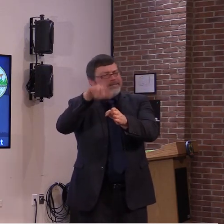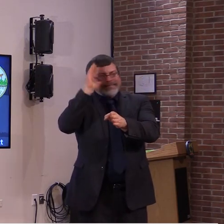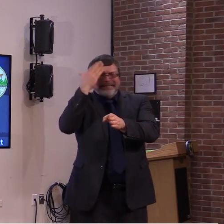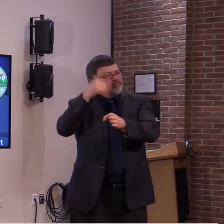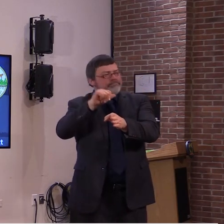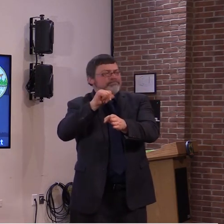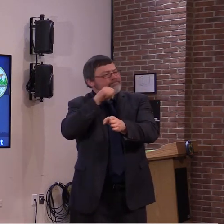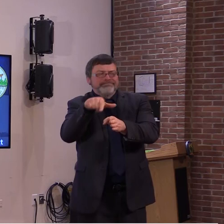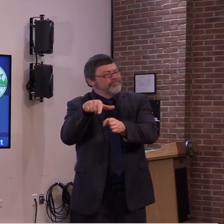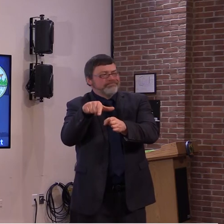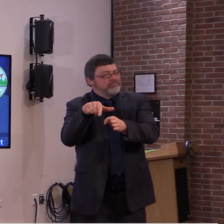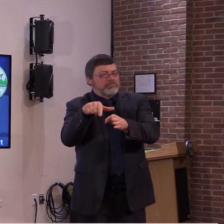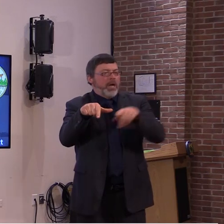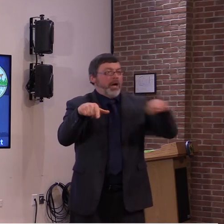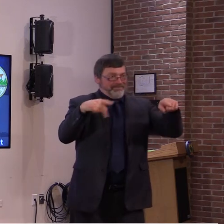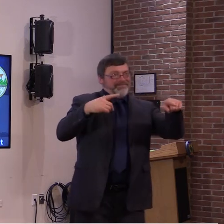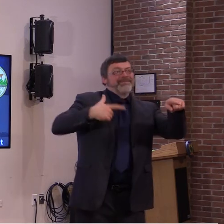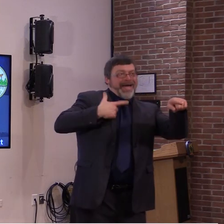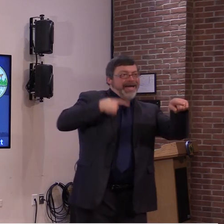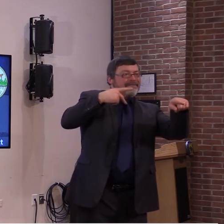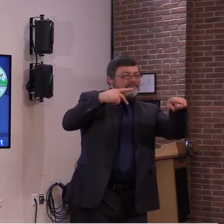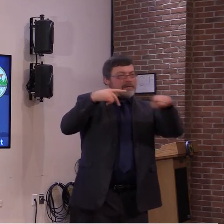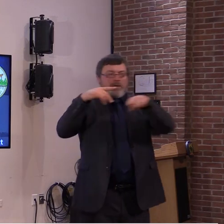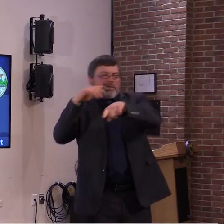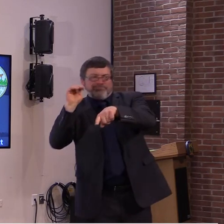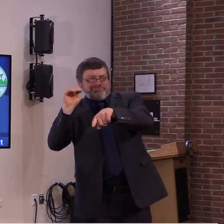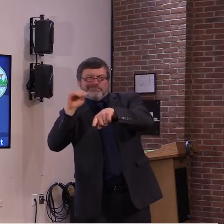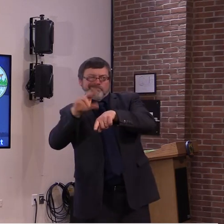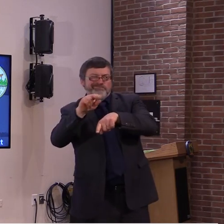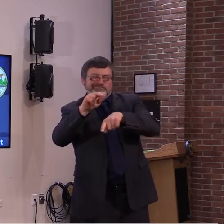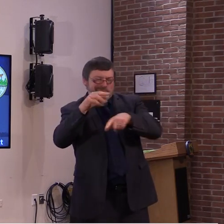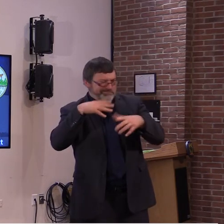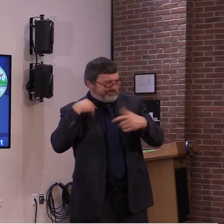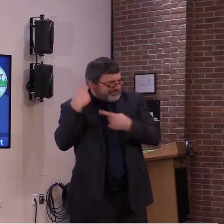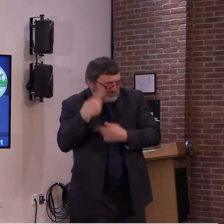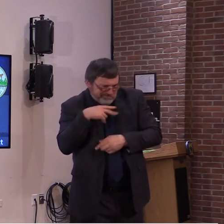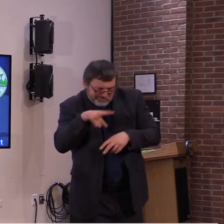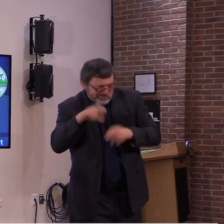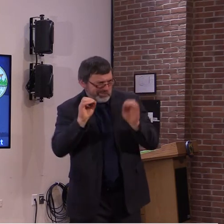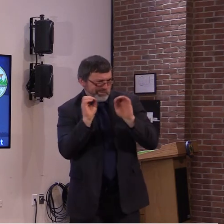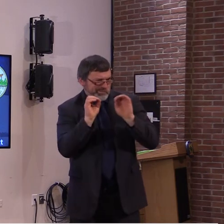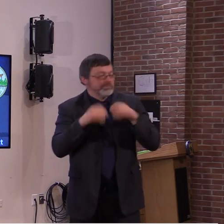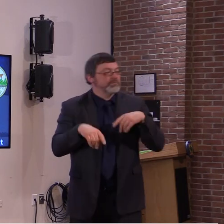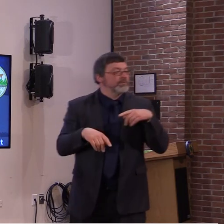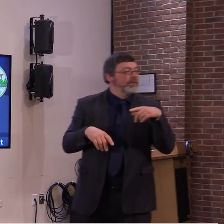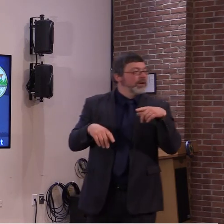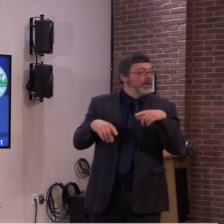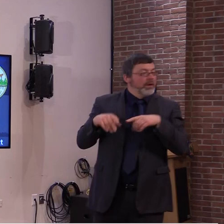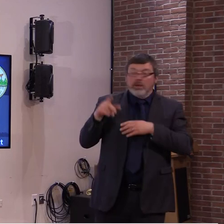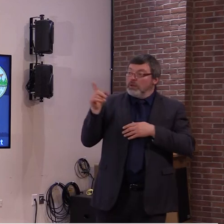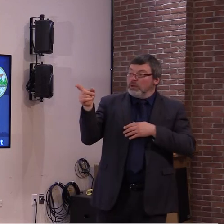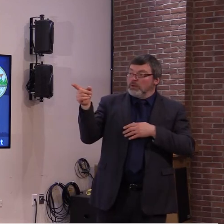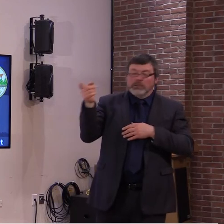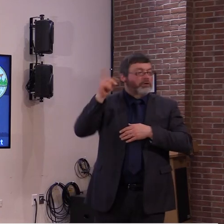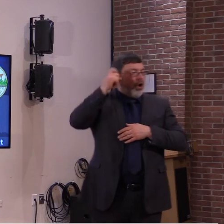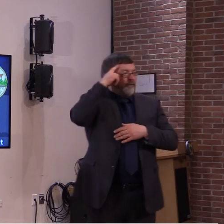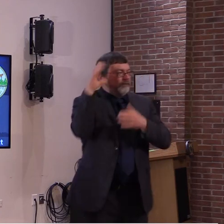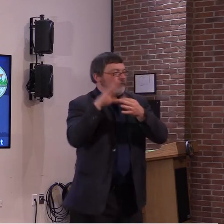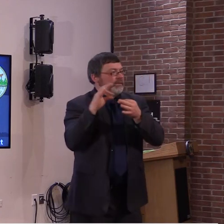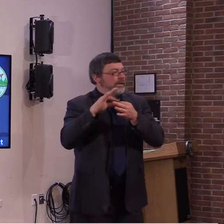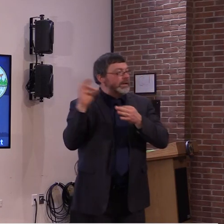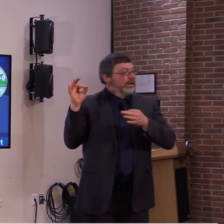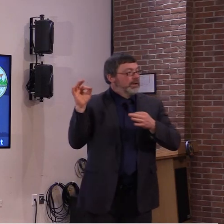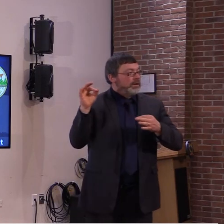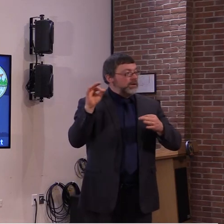Thank you very much. Joe, if I could add in terms of the confidence, confidence will come in time with follow